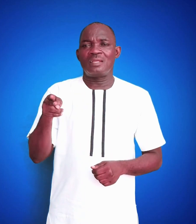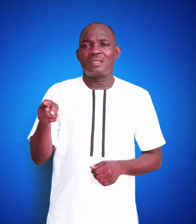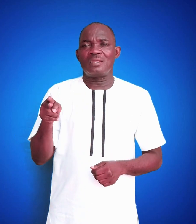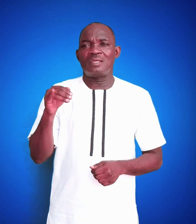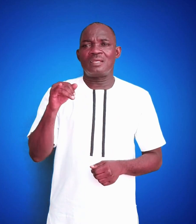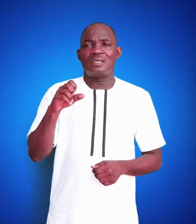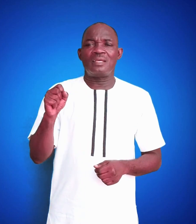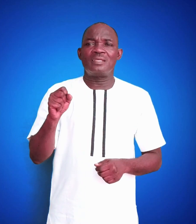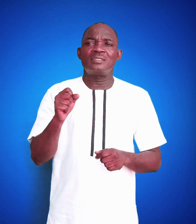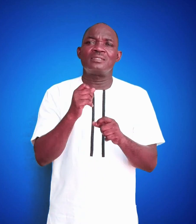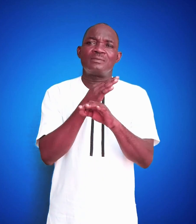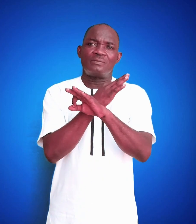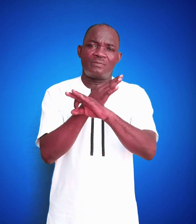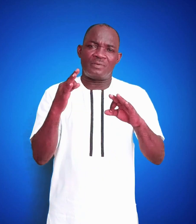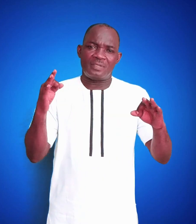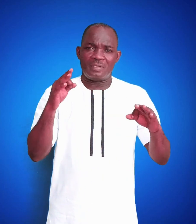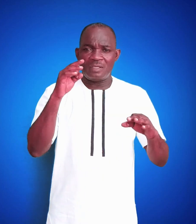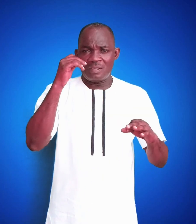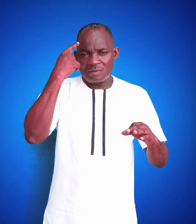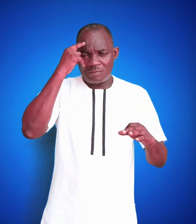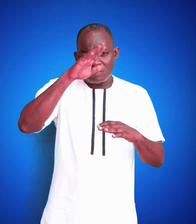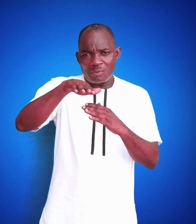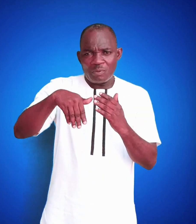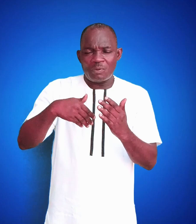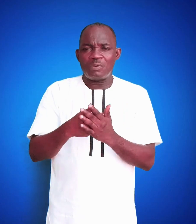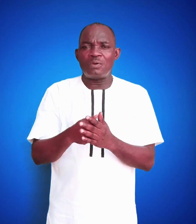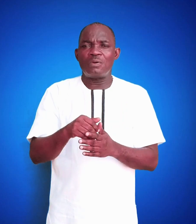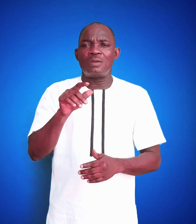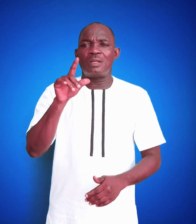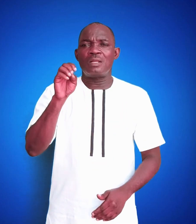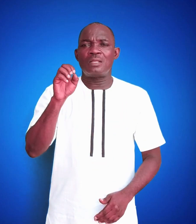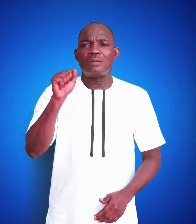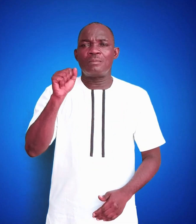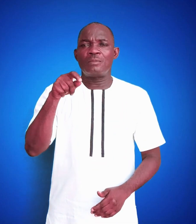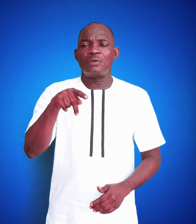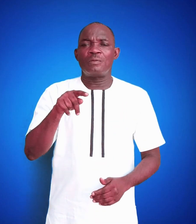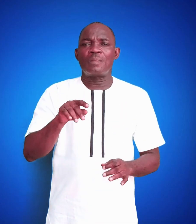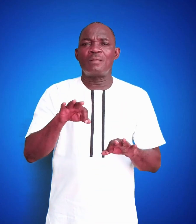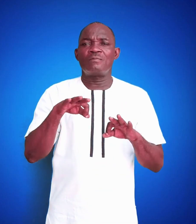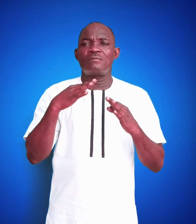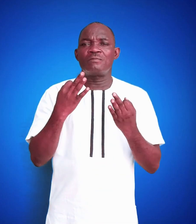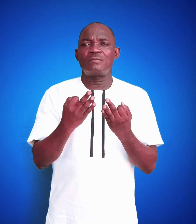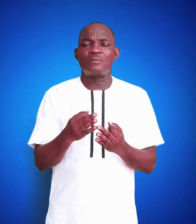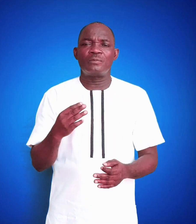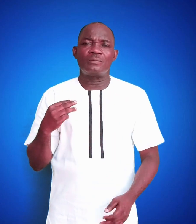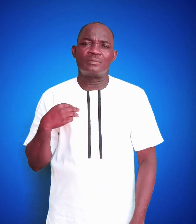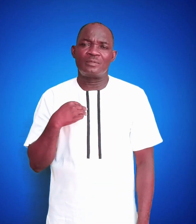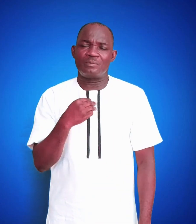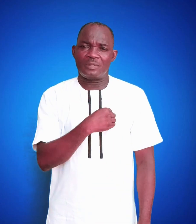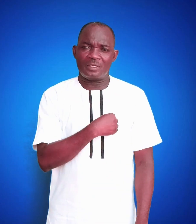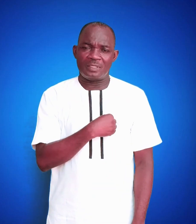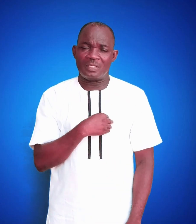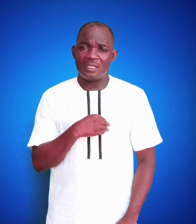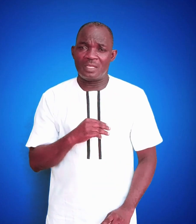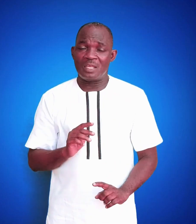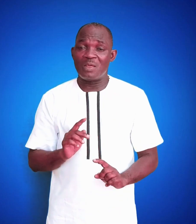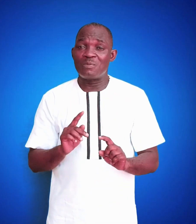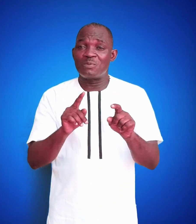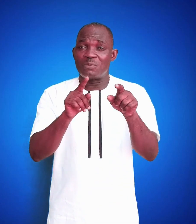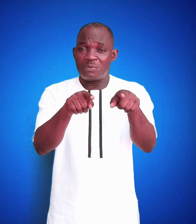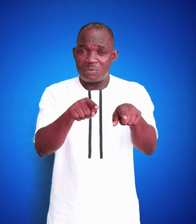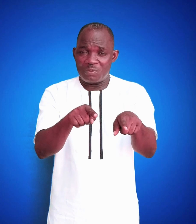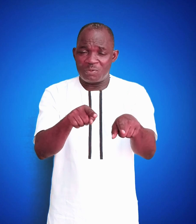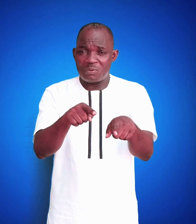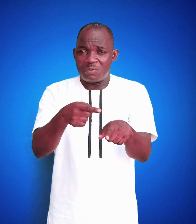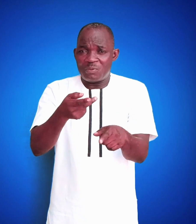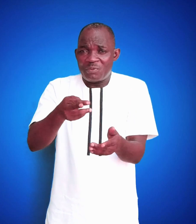NHIS is free for all LEAP household members. Go